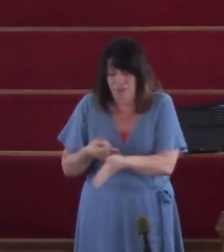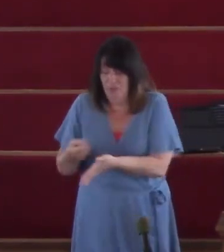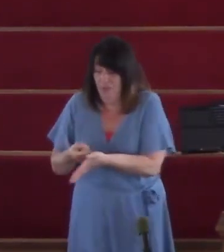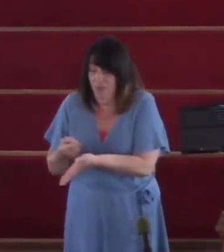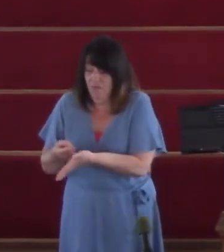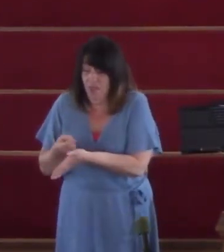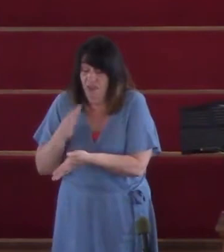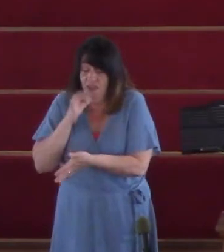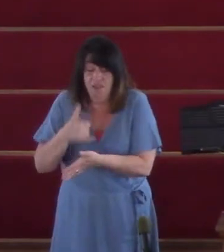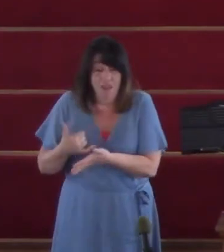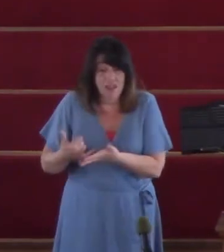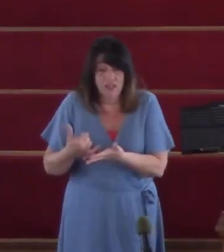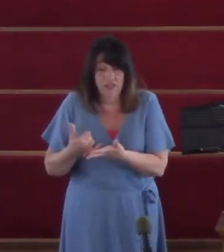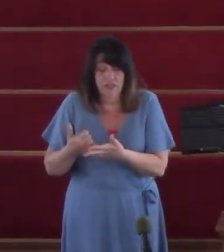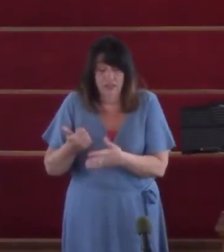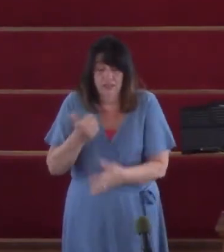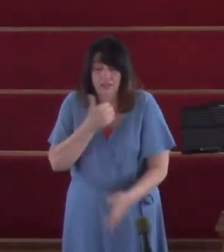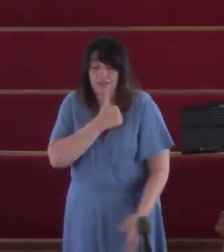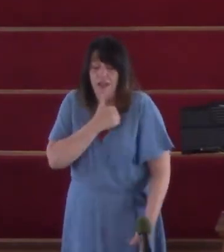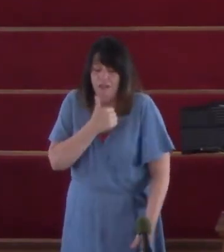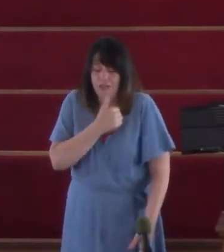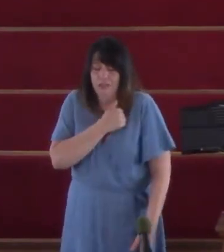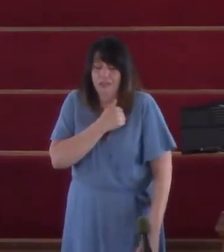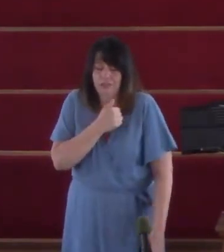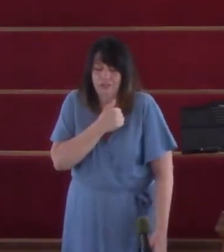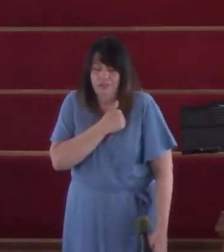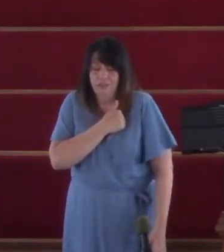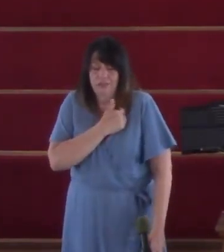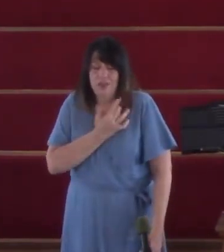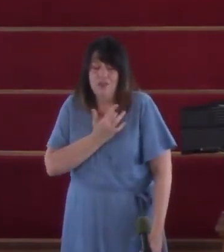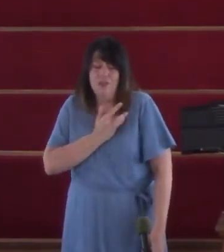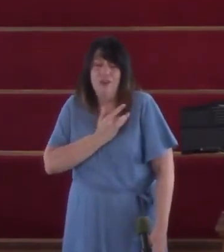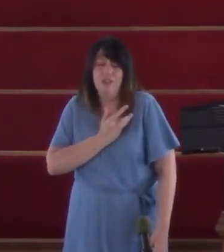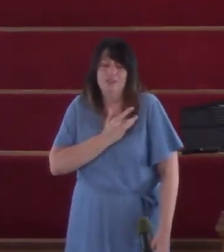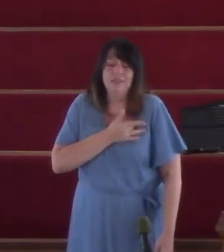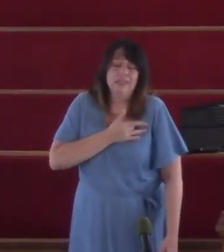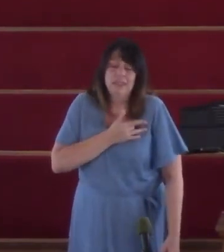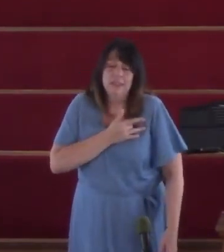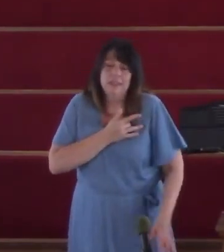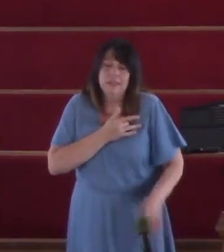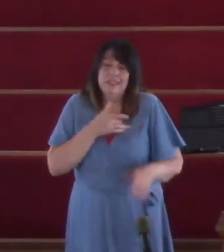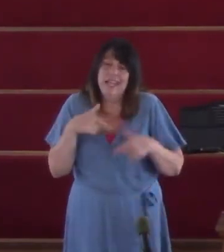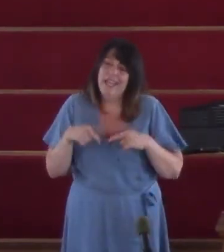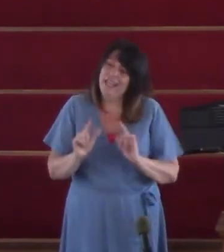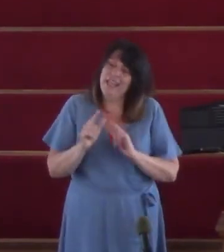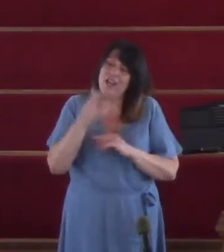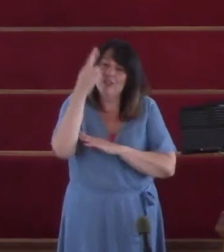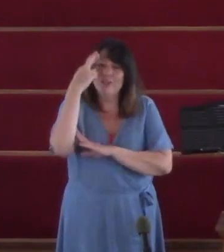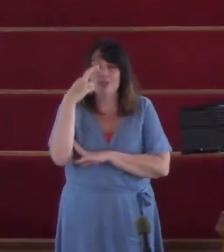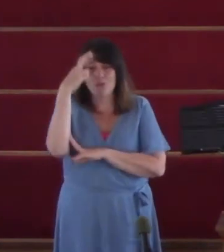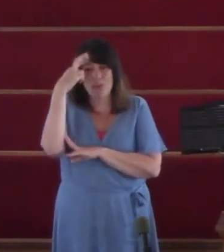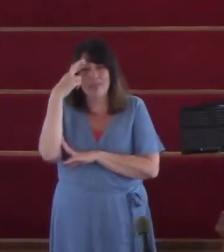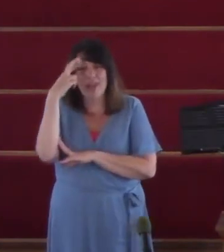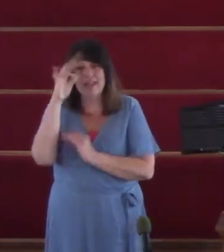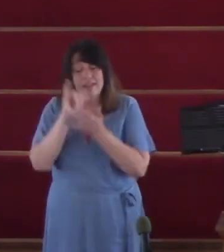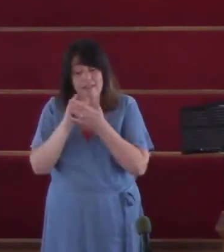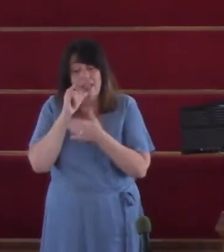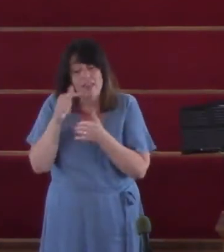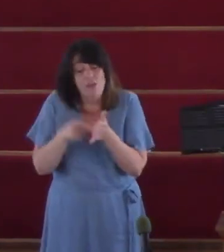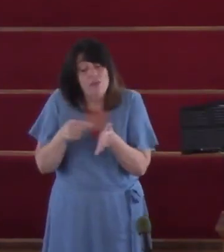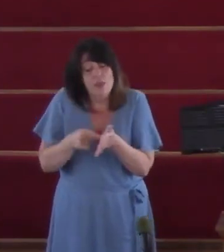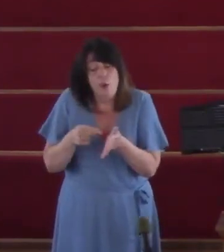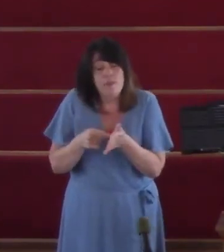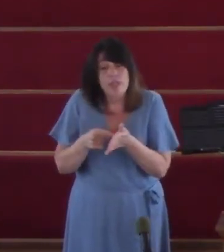friend, knocks upon the heart's door of mankind, allows him to realize that, my friend, there's